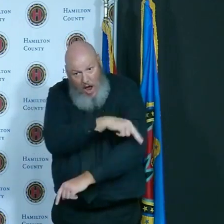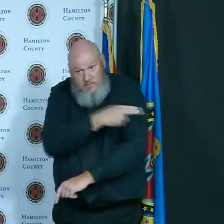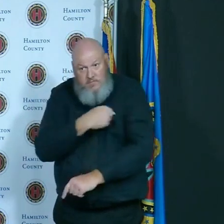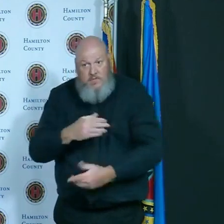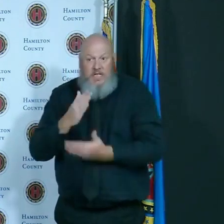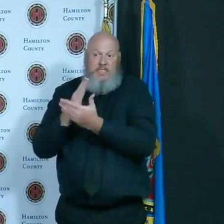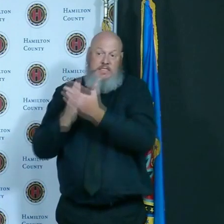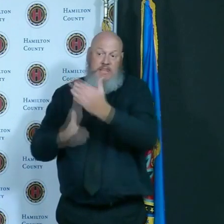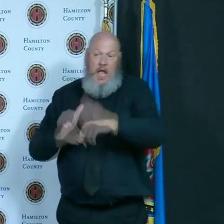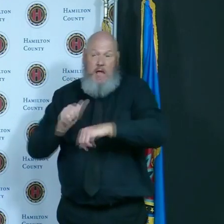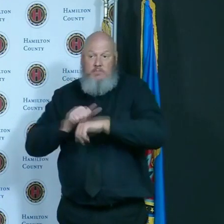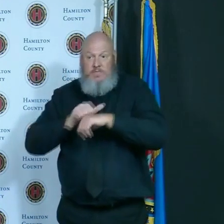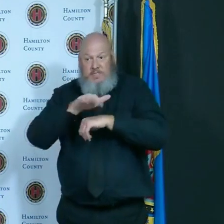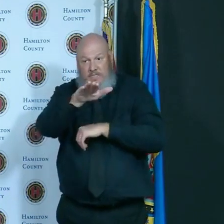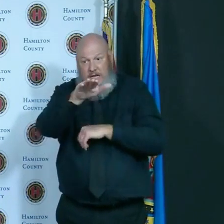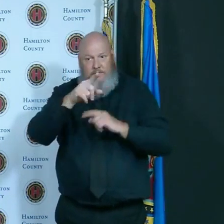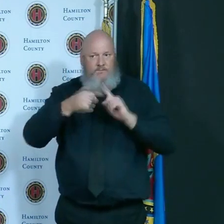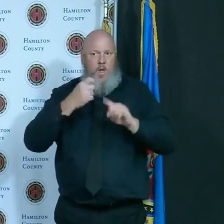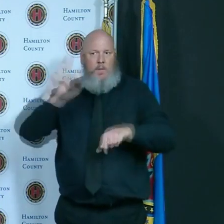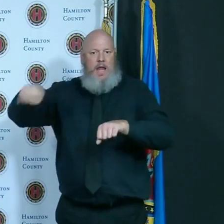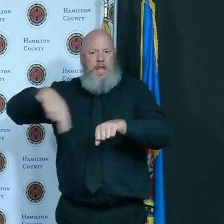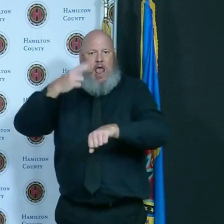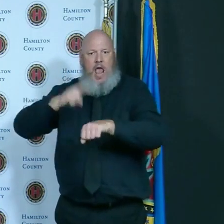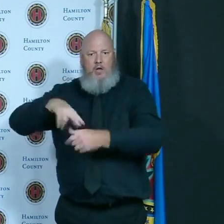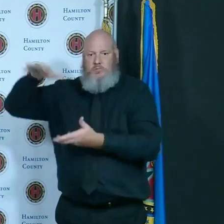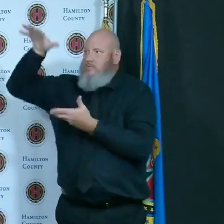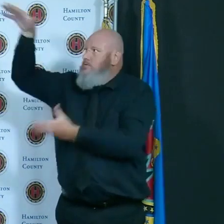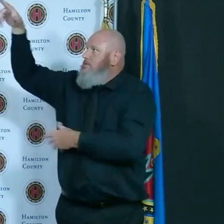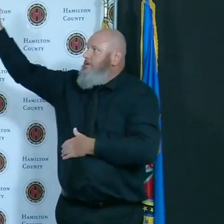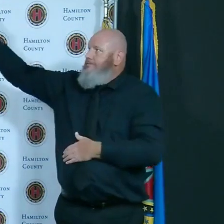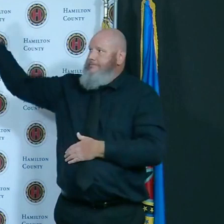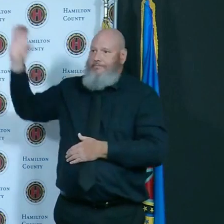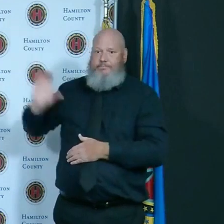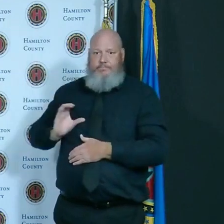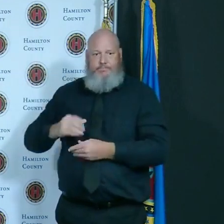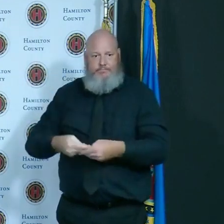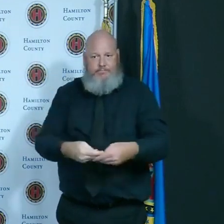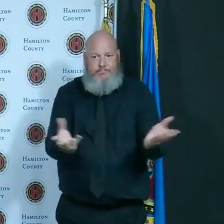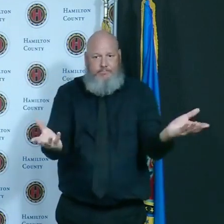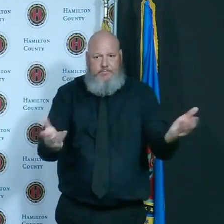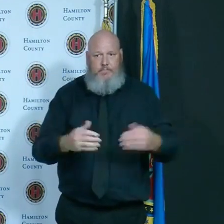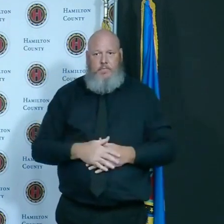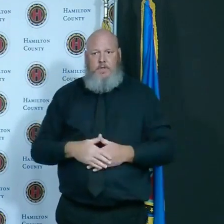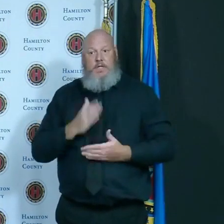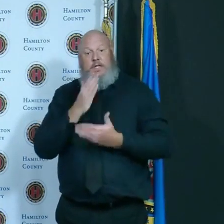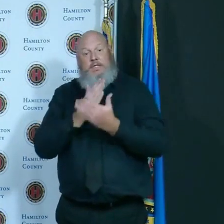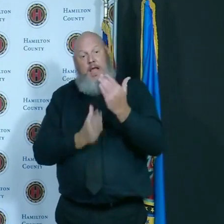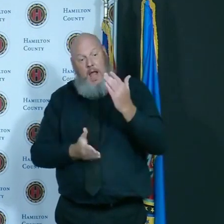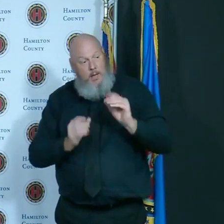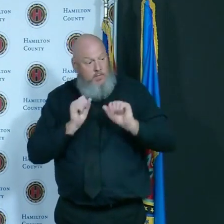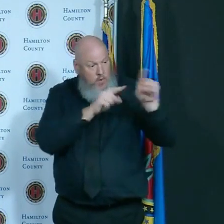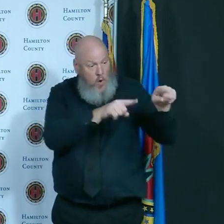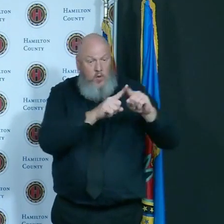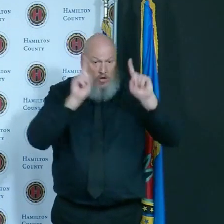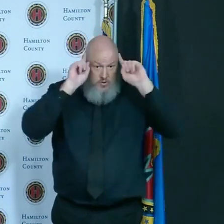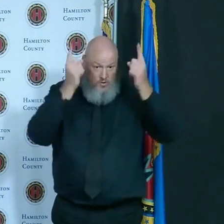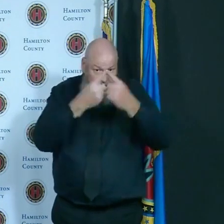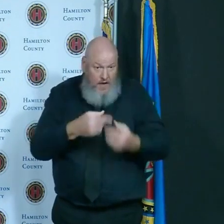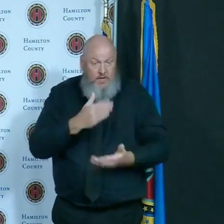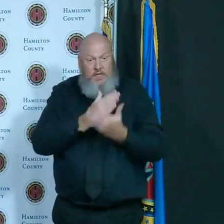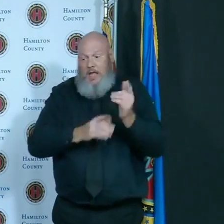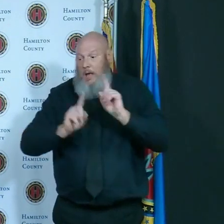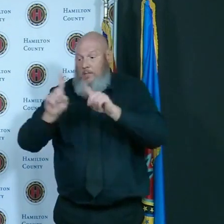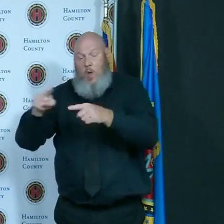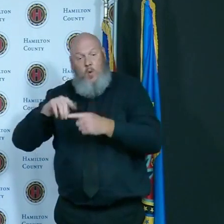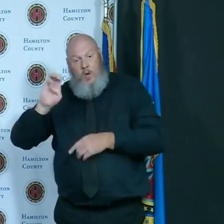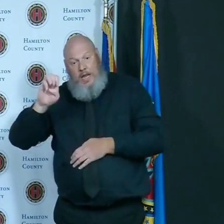national stockpile, some of it's going to first responders throughout the county, it's going to nursing homes, and so it's going to JFS,